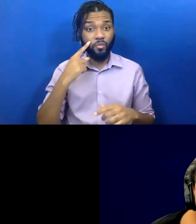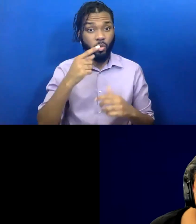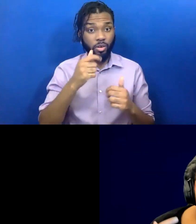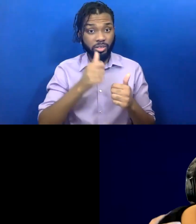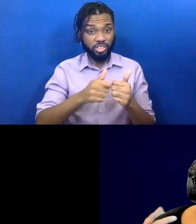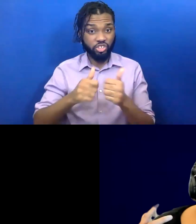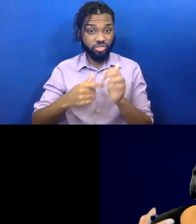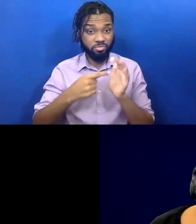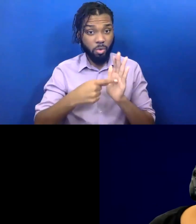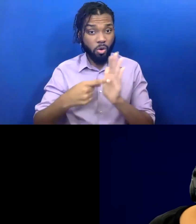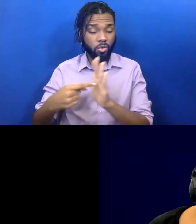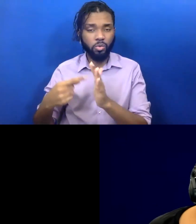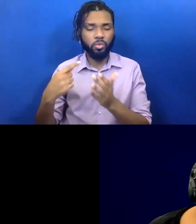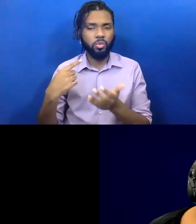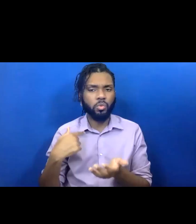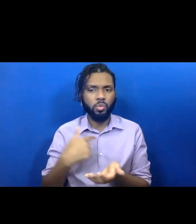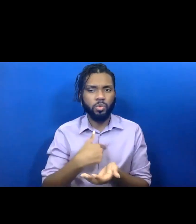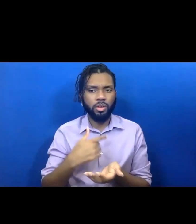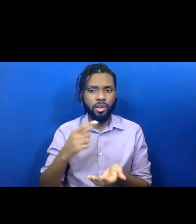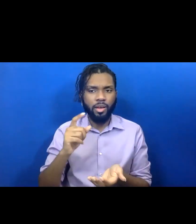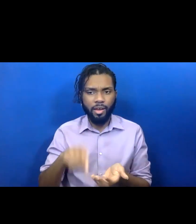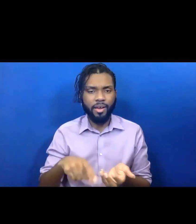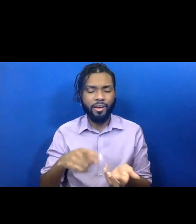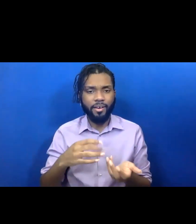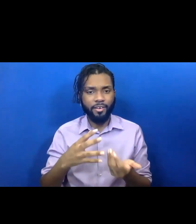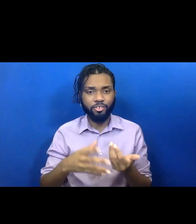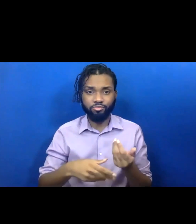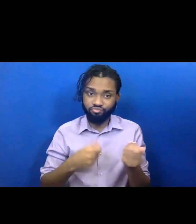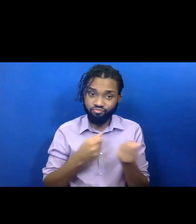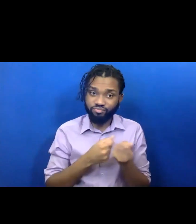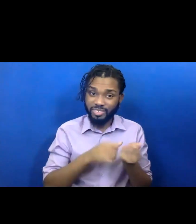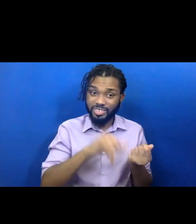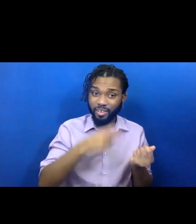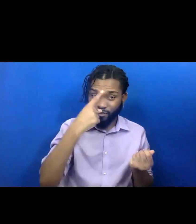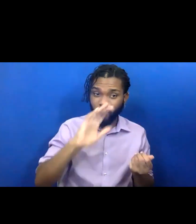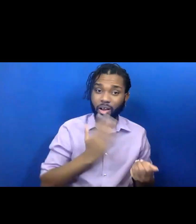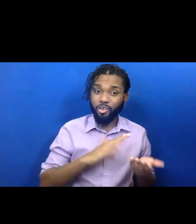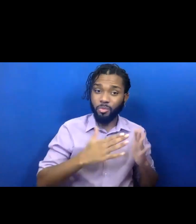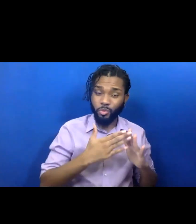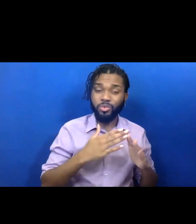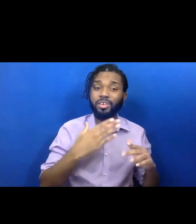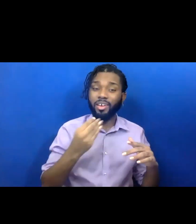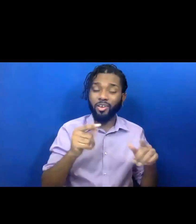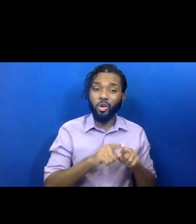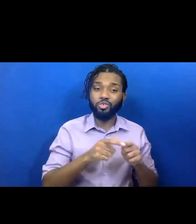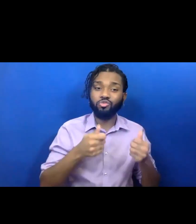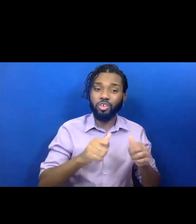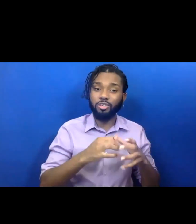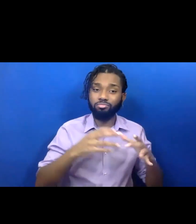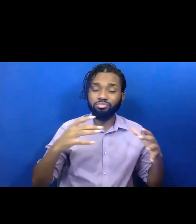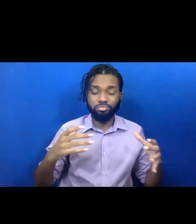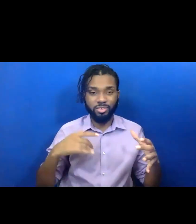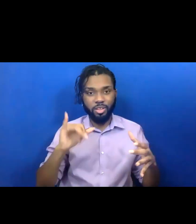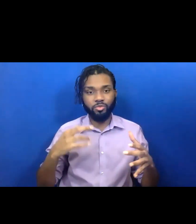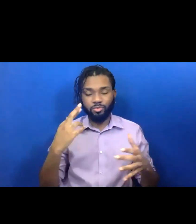we have to kind of state for our community and build them out, which is why I really wanted to ask that question from that point of view, because I think it's you all's take on it is